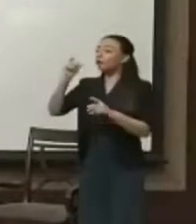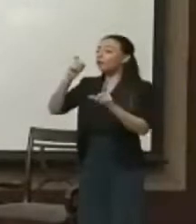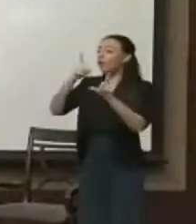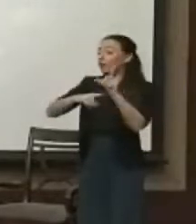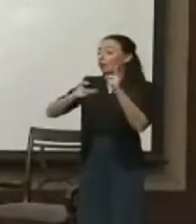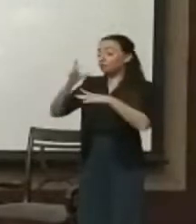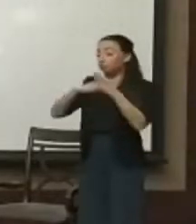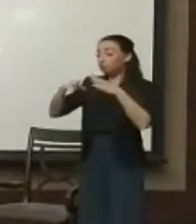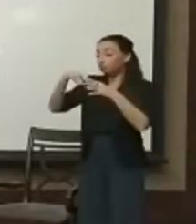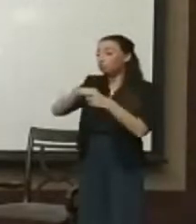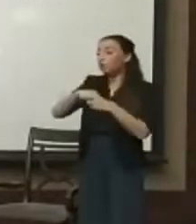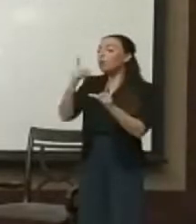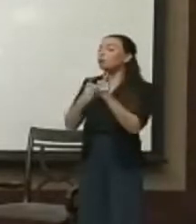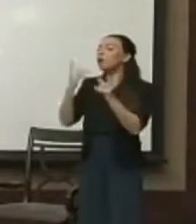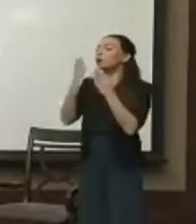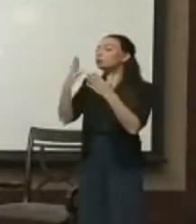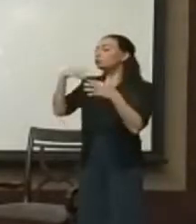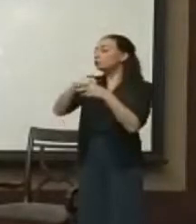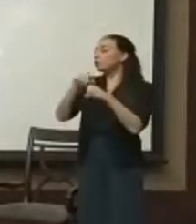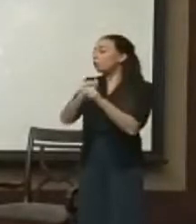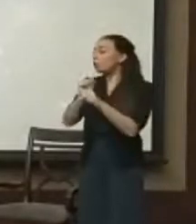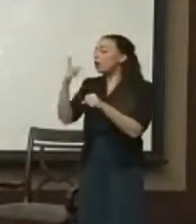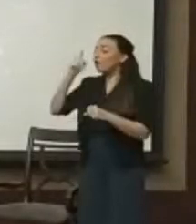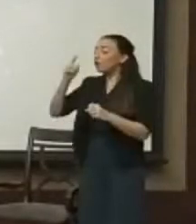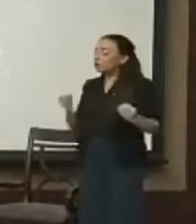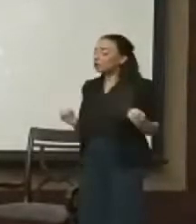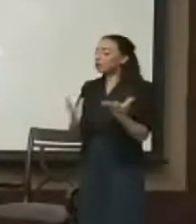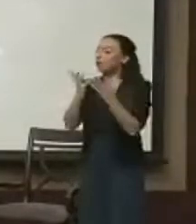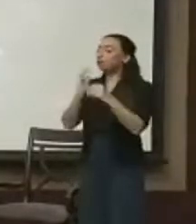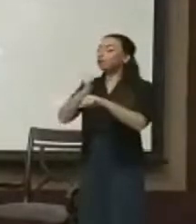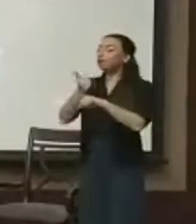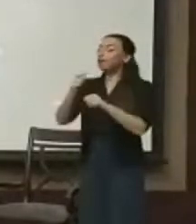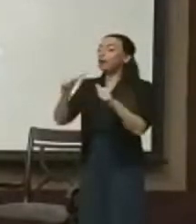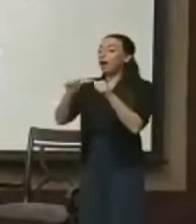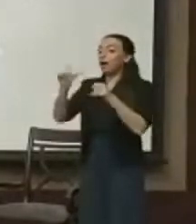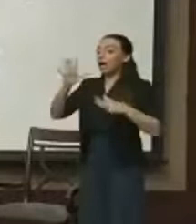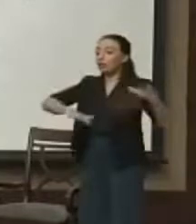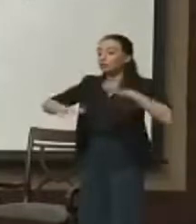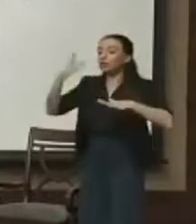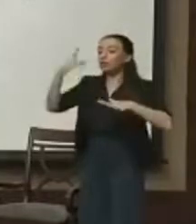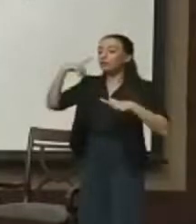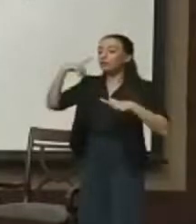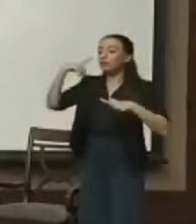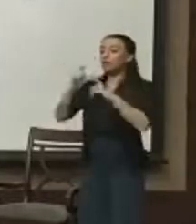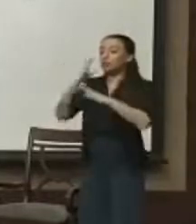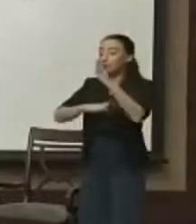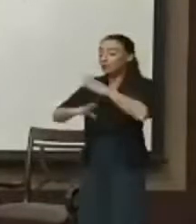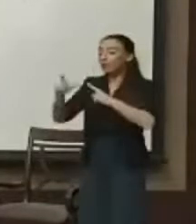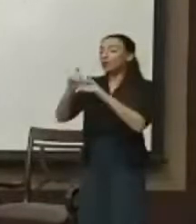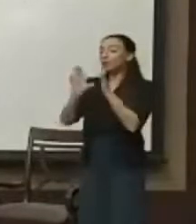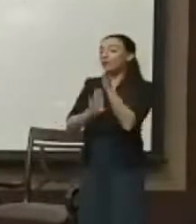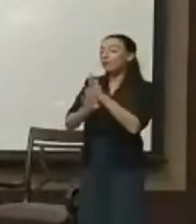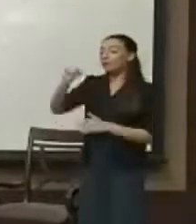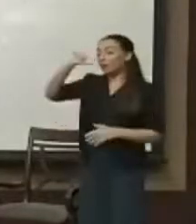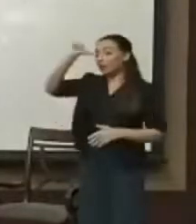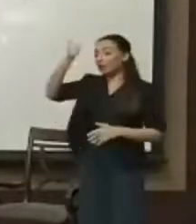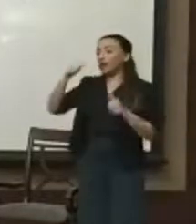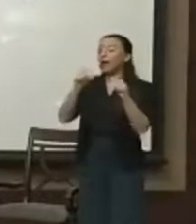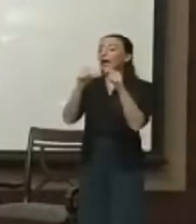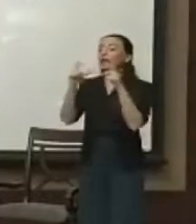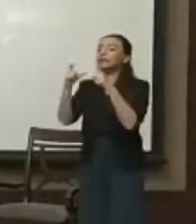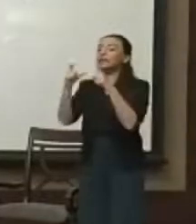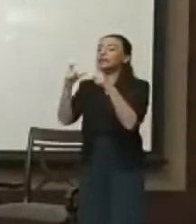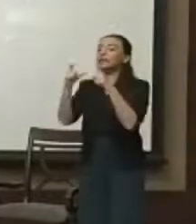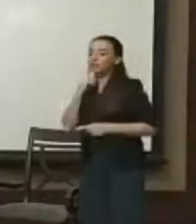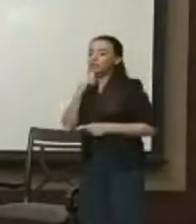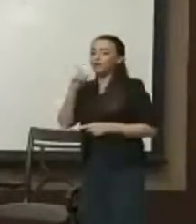and founded Action on Disability and Development India, ADD India, in